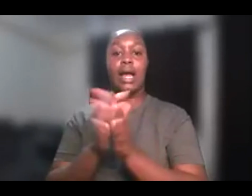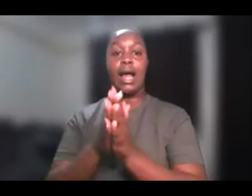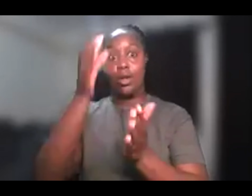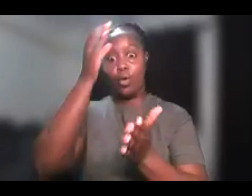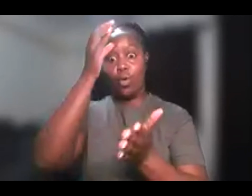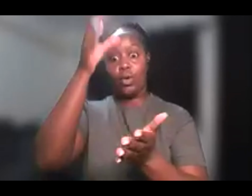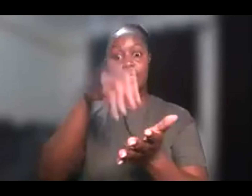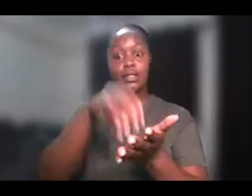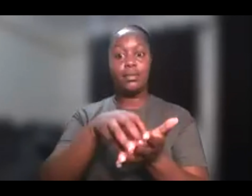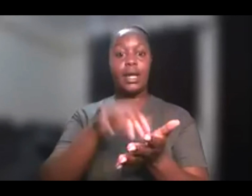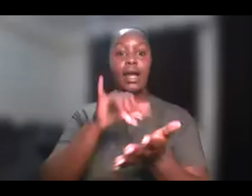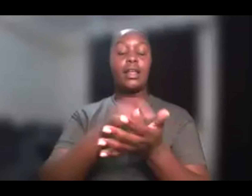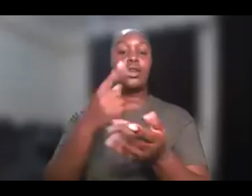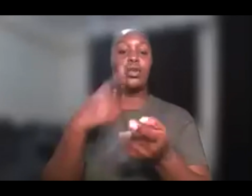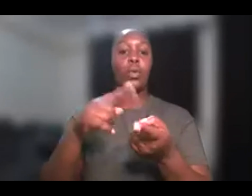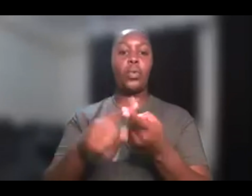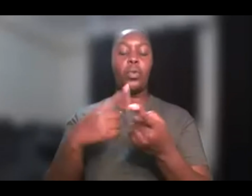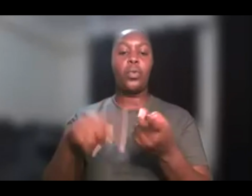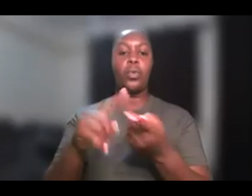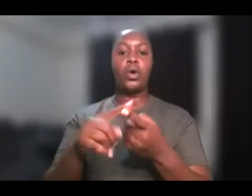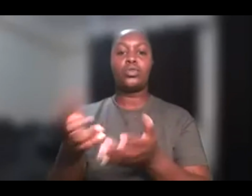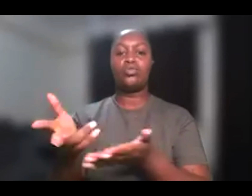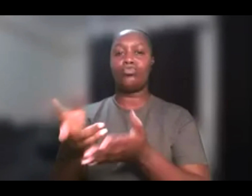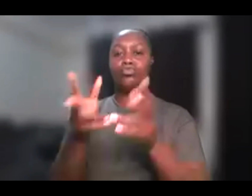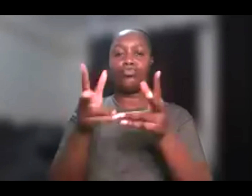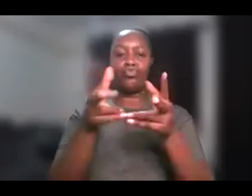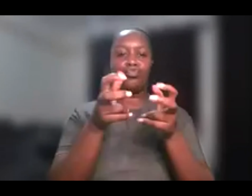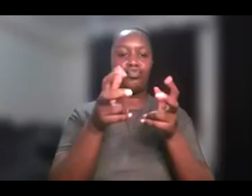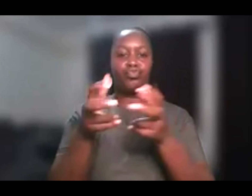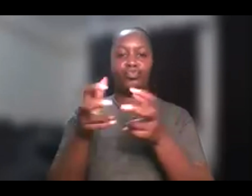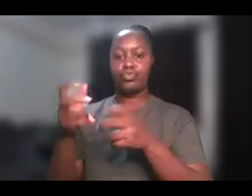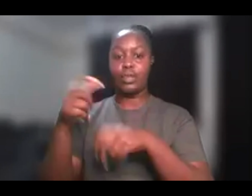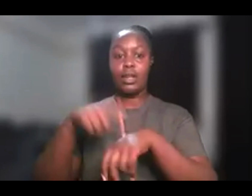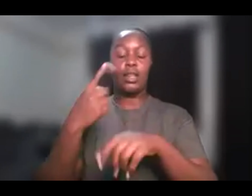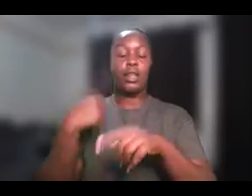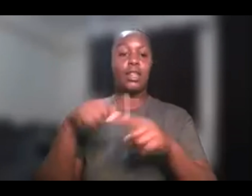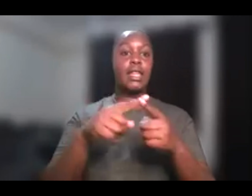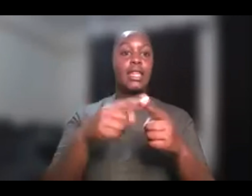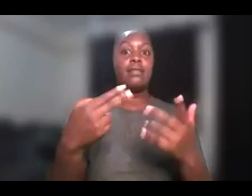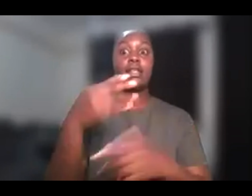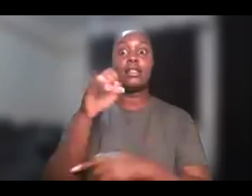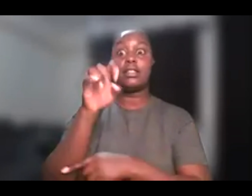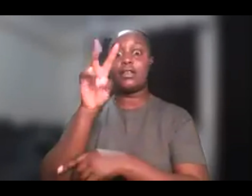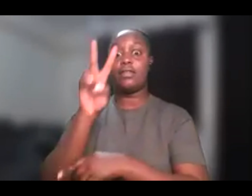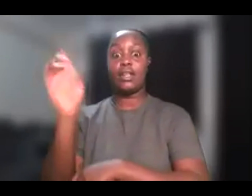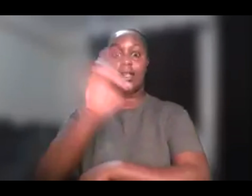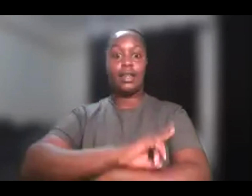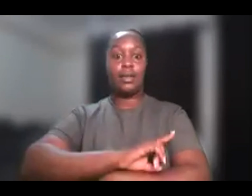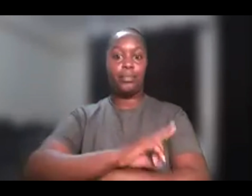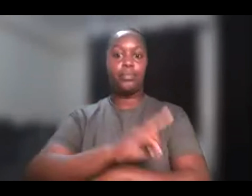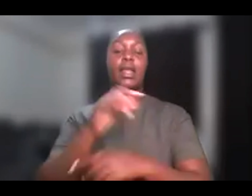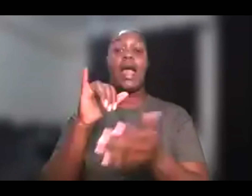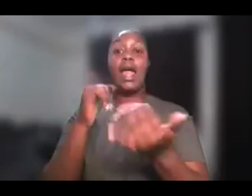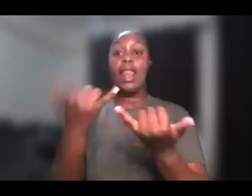and organized into hand-voice learning model. So this gave us a first practical data pipeline. So here